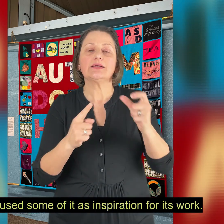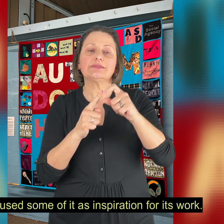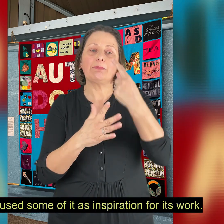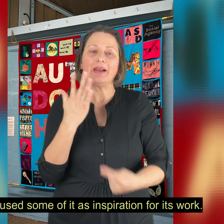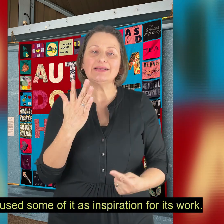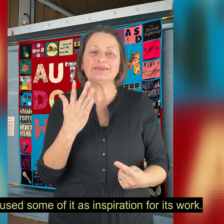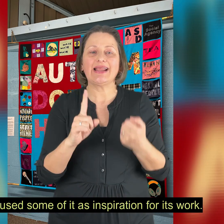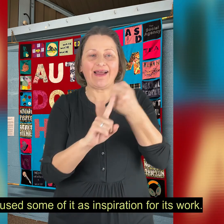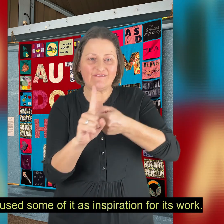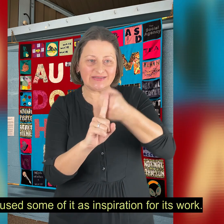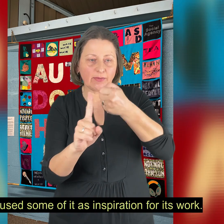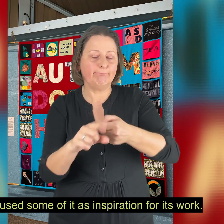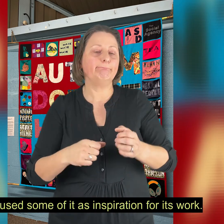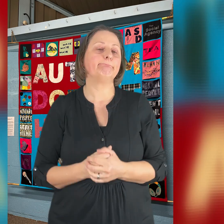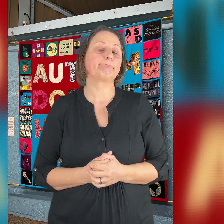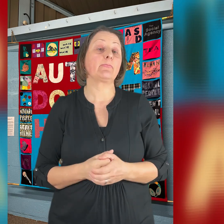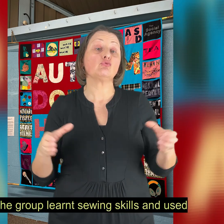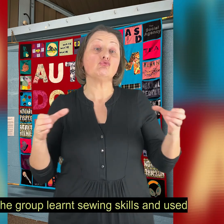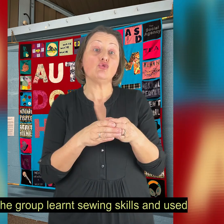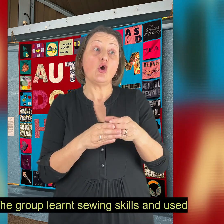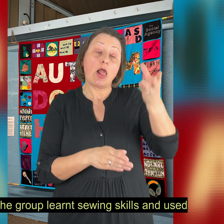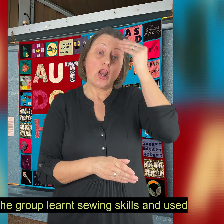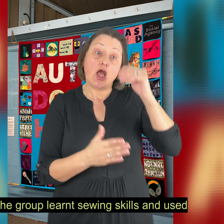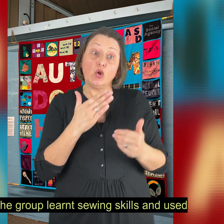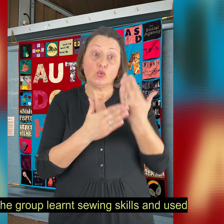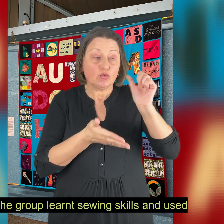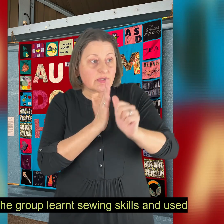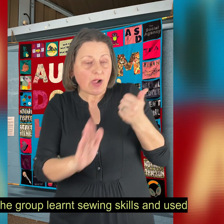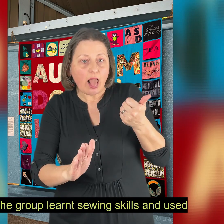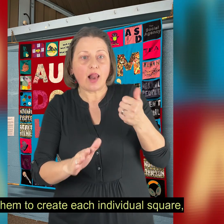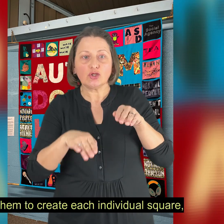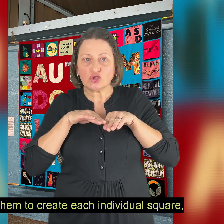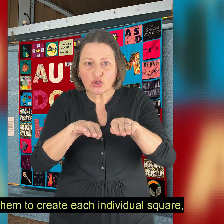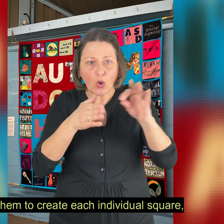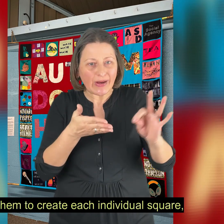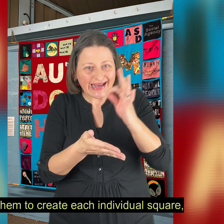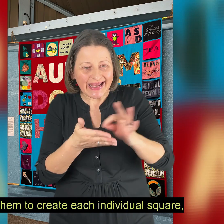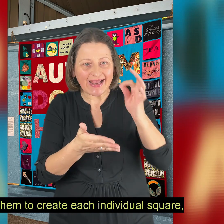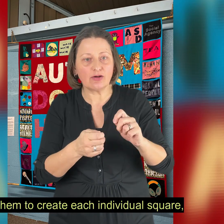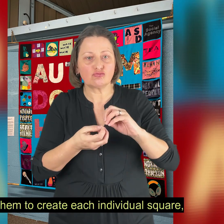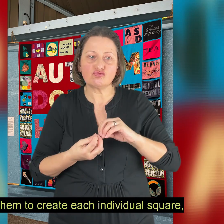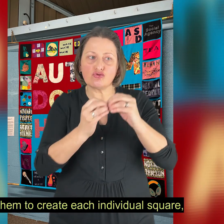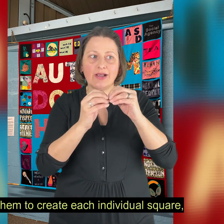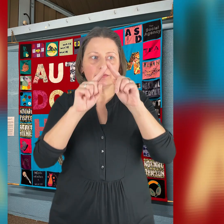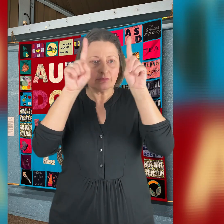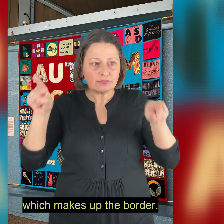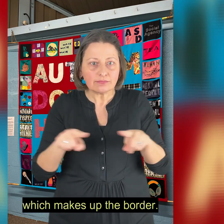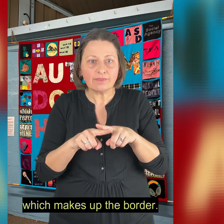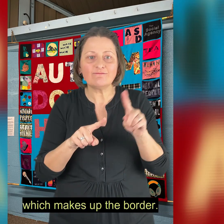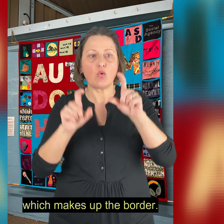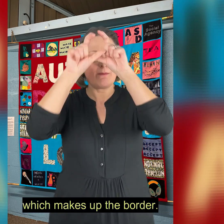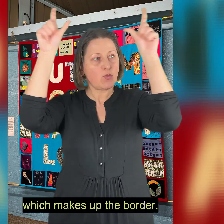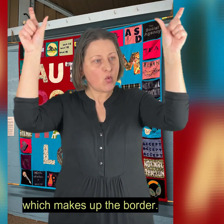some of it as inspiration for its work. The group learnt sewing skills and used them to create each individual square,